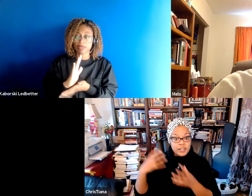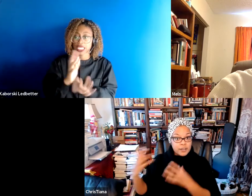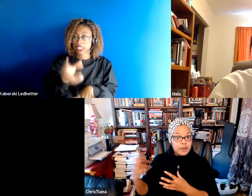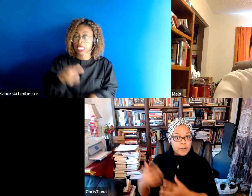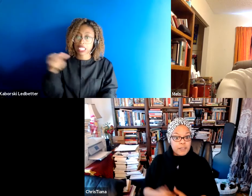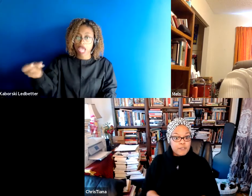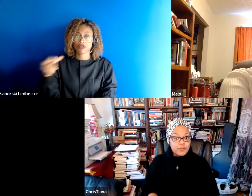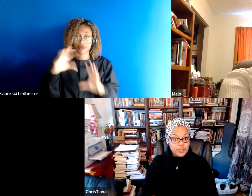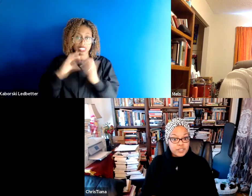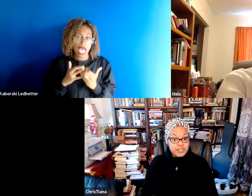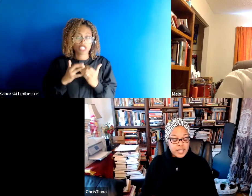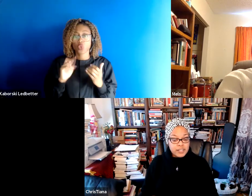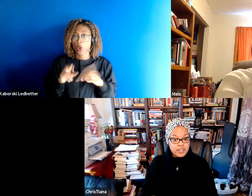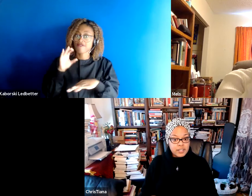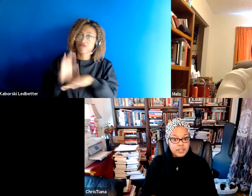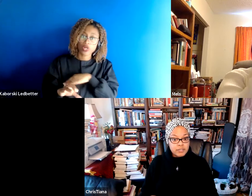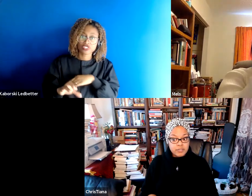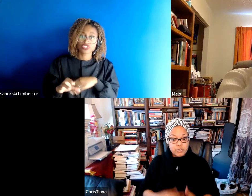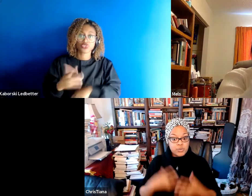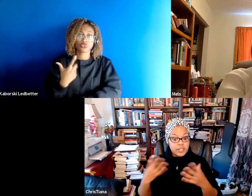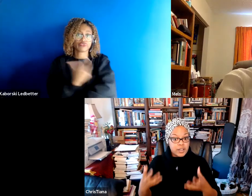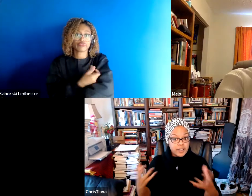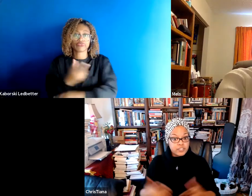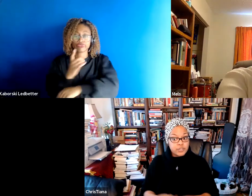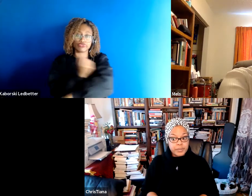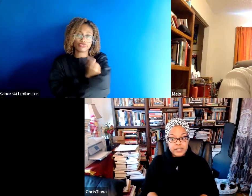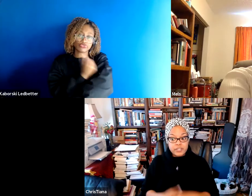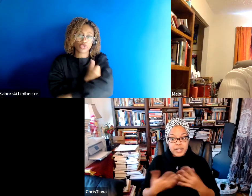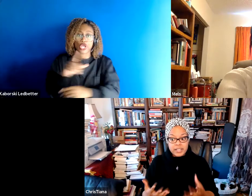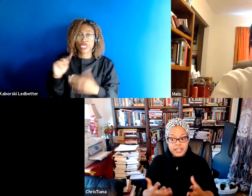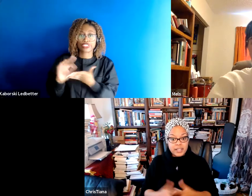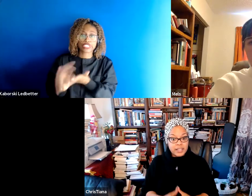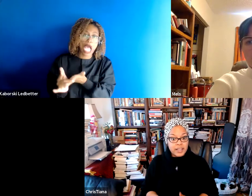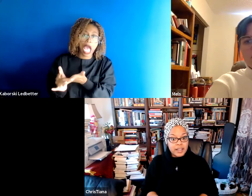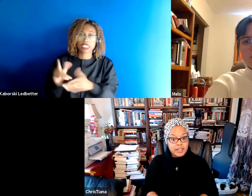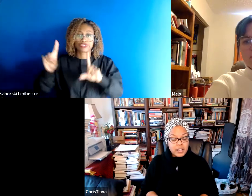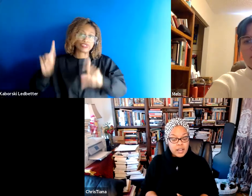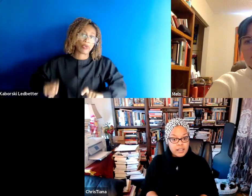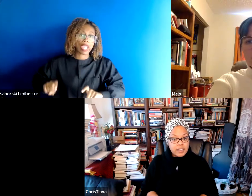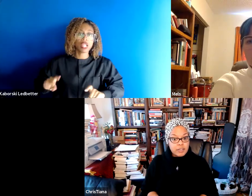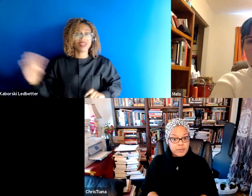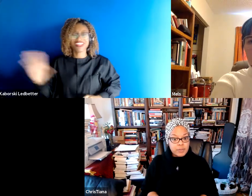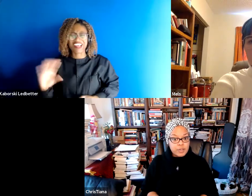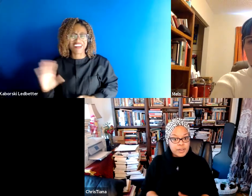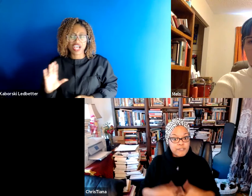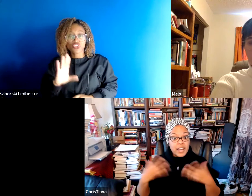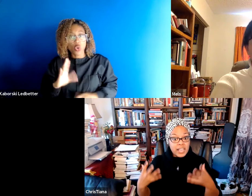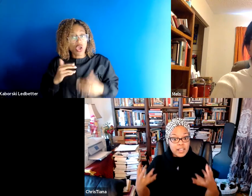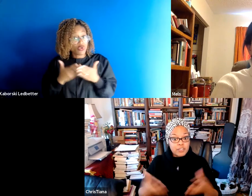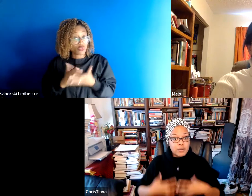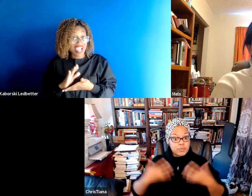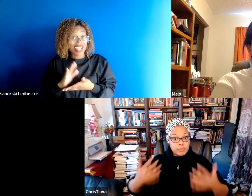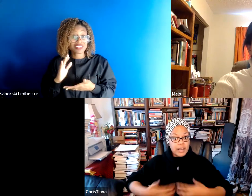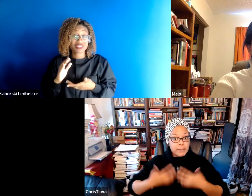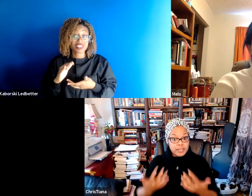or being forced to take drug talk screens or anything like that, I think could be really great if I